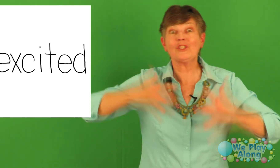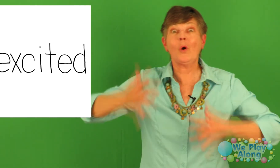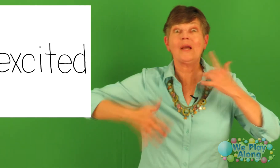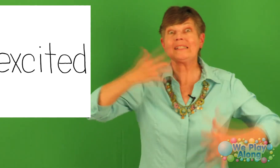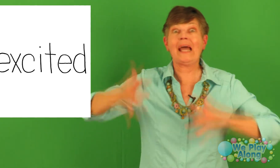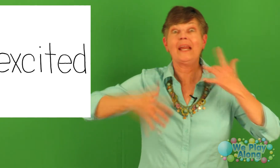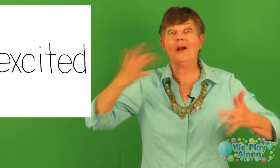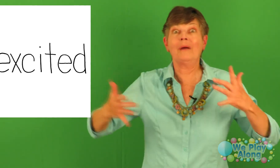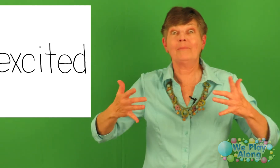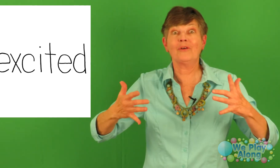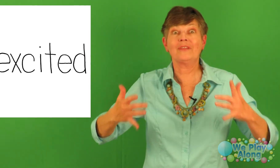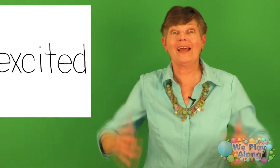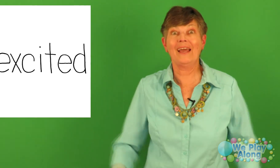so excited on my birthday.